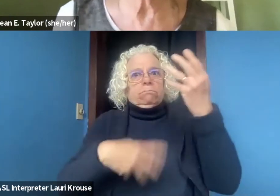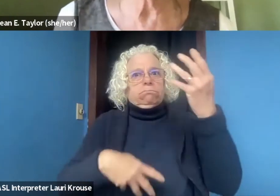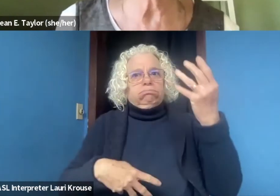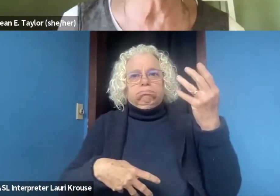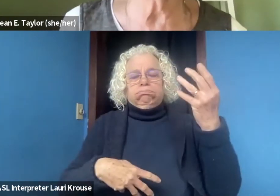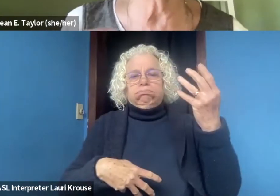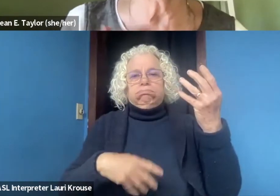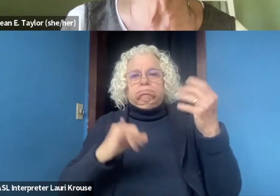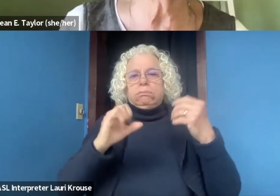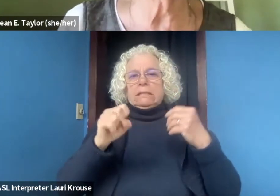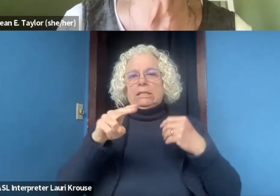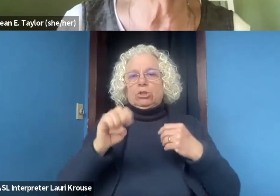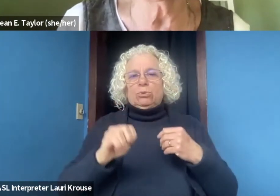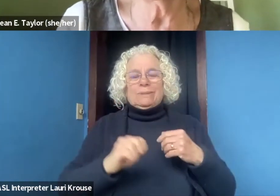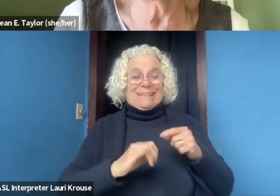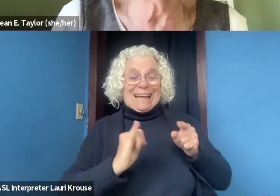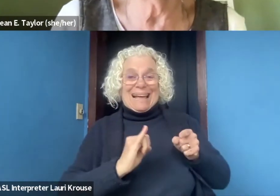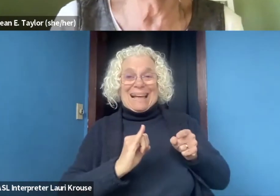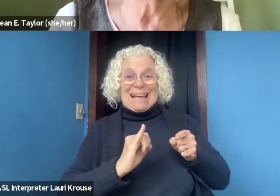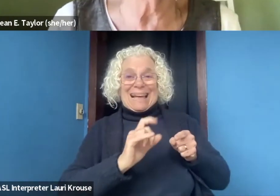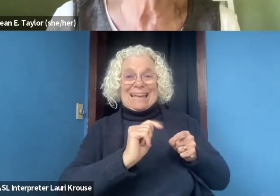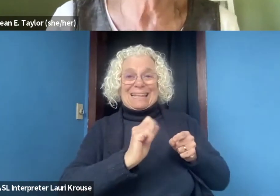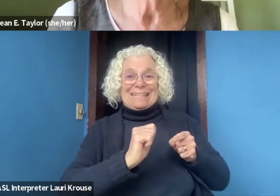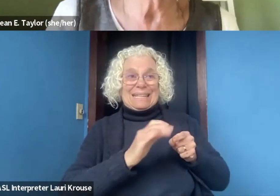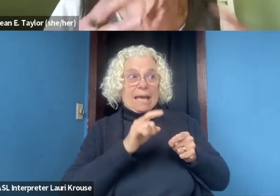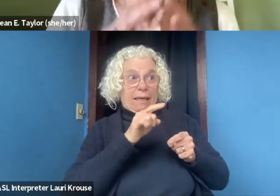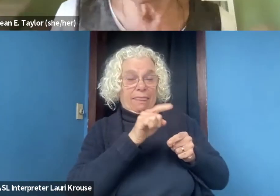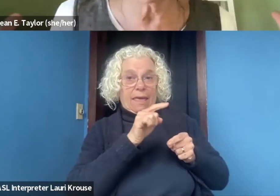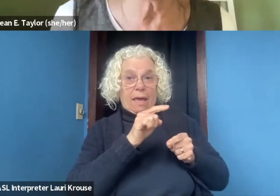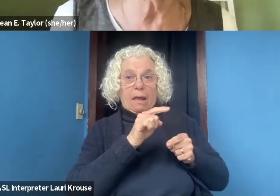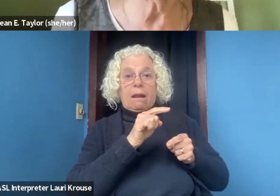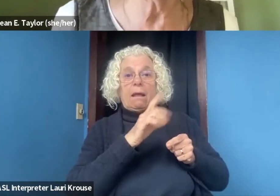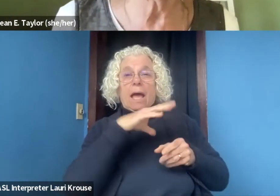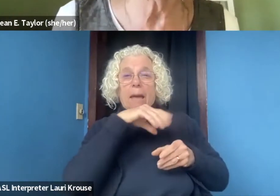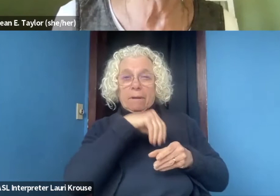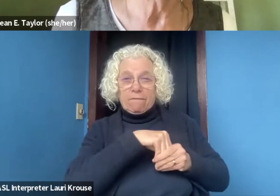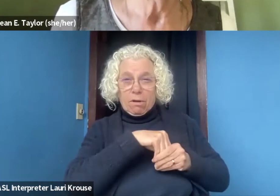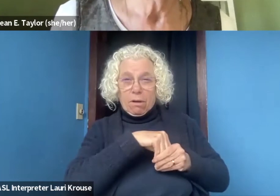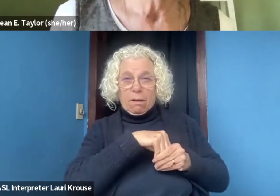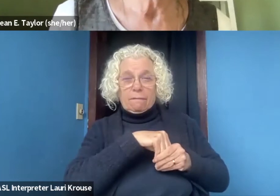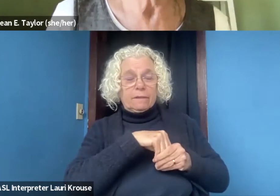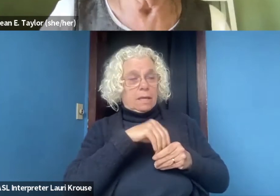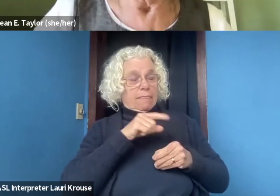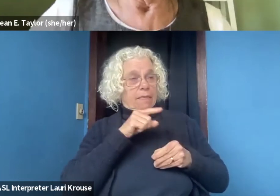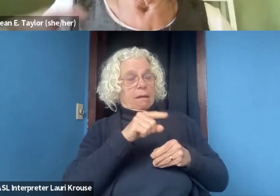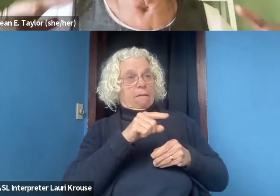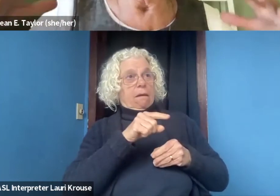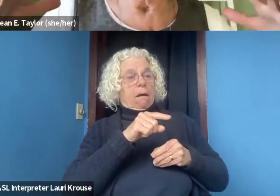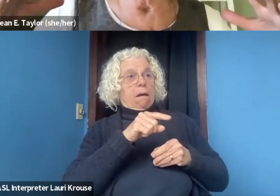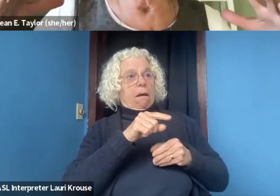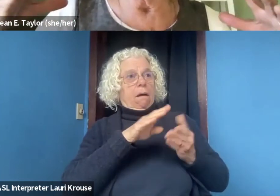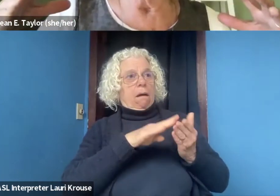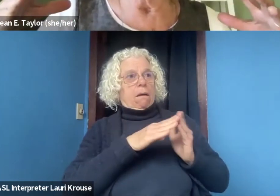for ITAC. And when I found that I had a home in a global community, it